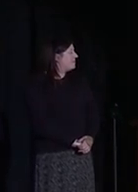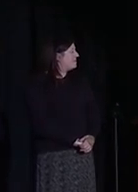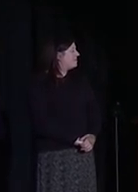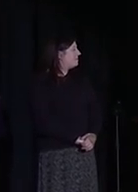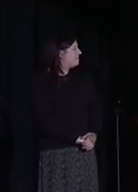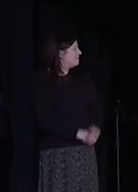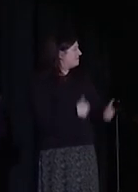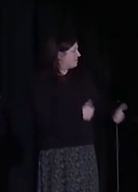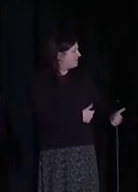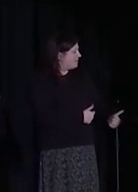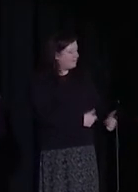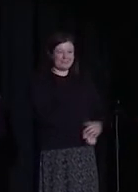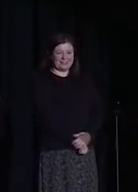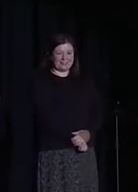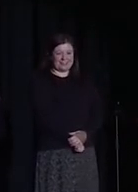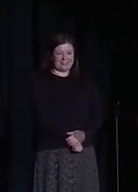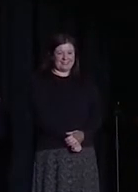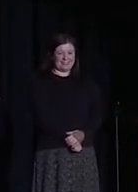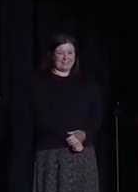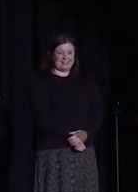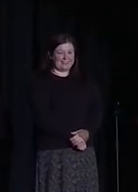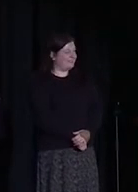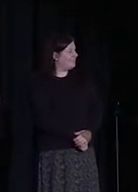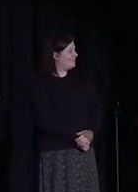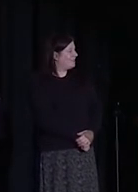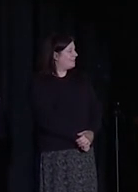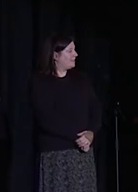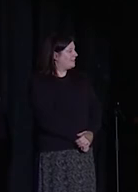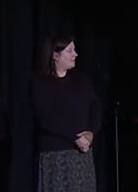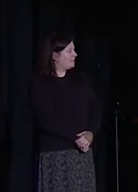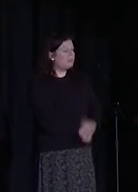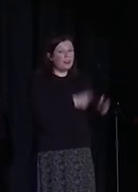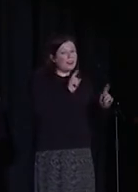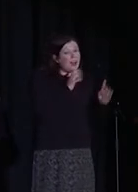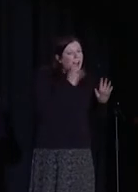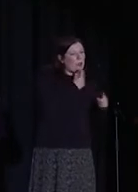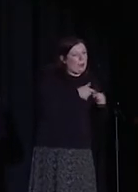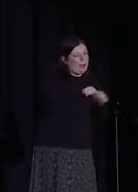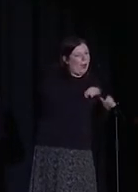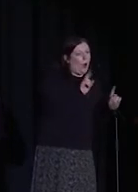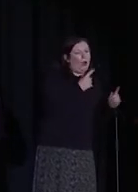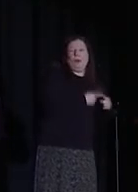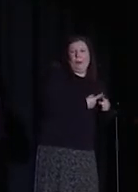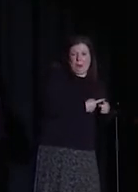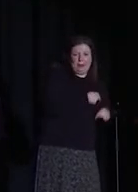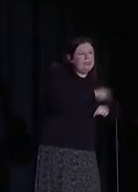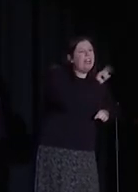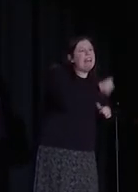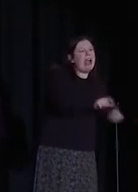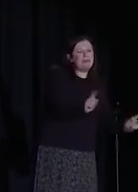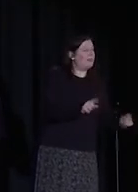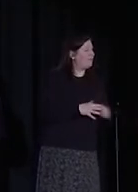Well done, guys. It's a time. So really quickly, what's next for Bridge? Super quick, if you wouldn't mind.